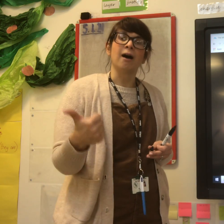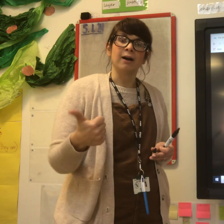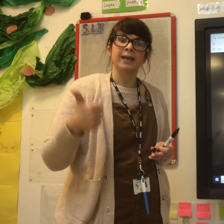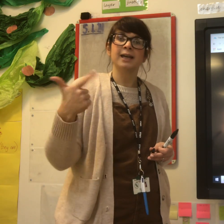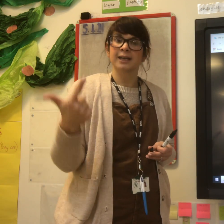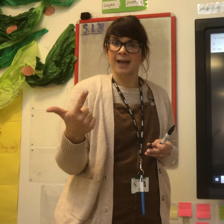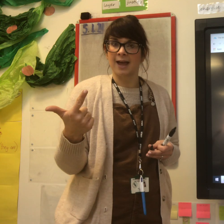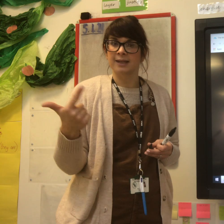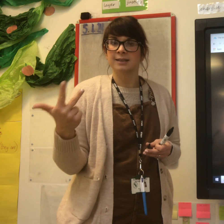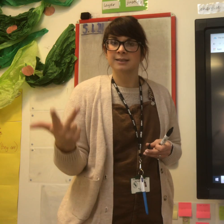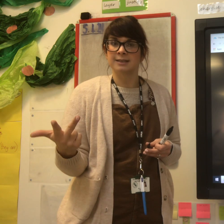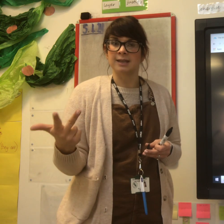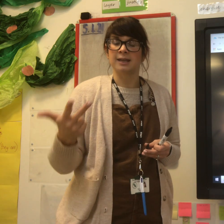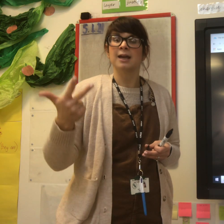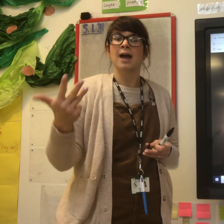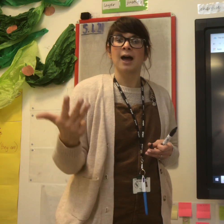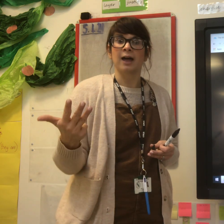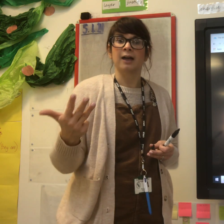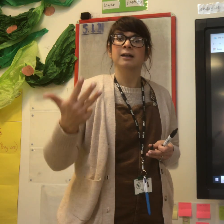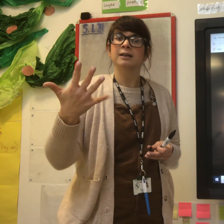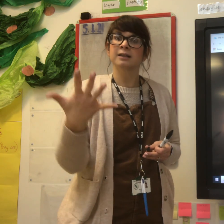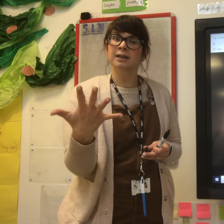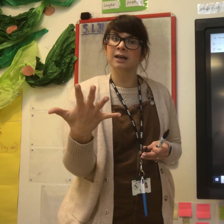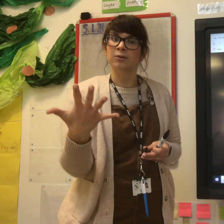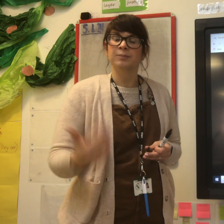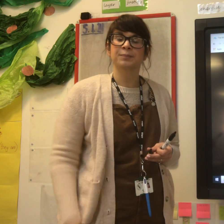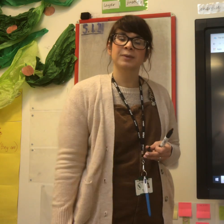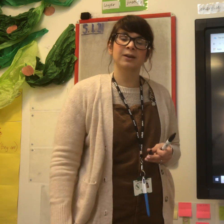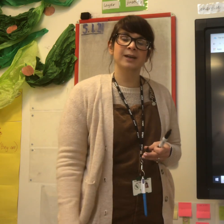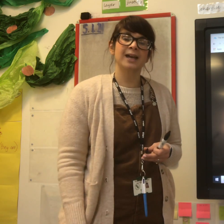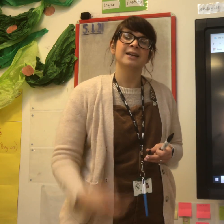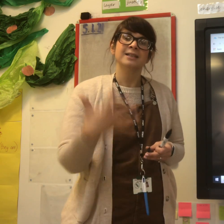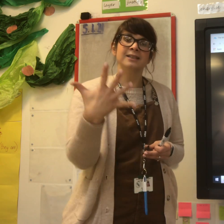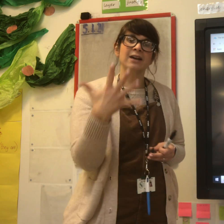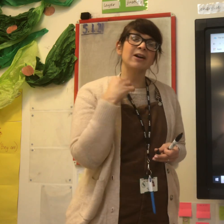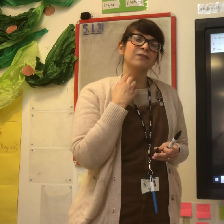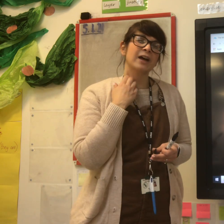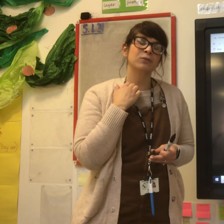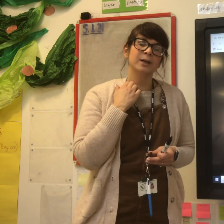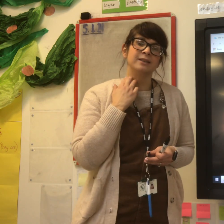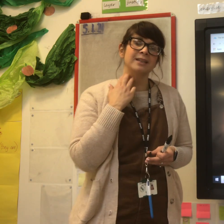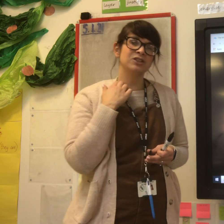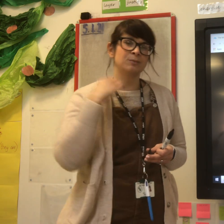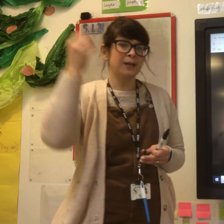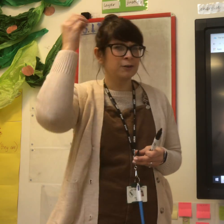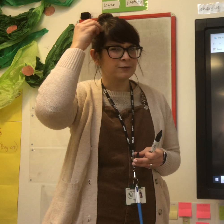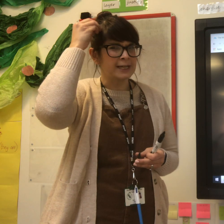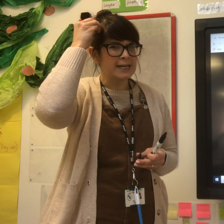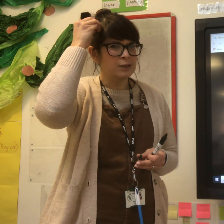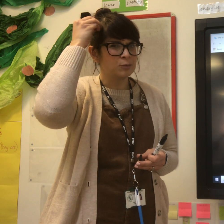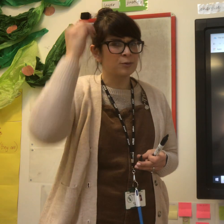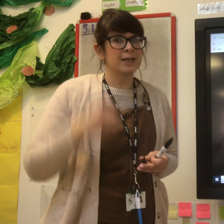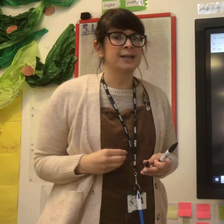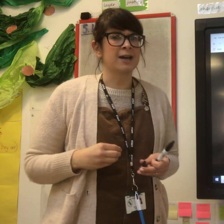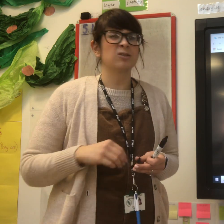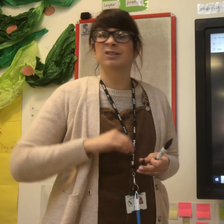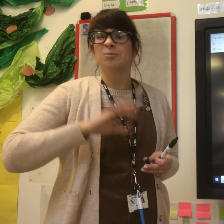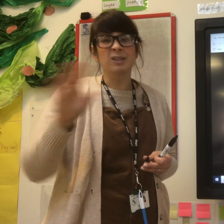I can see a girl. Okay, so there are five words. They should be hopefully in your brain now, because sometimes